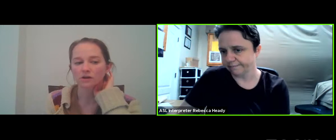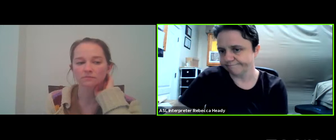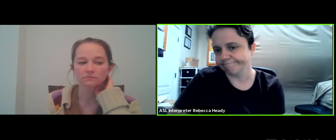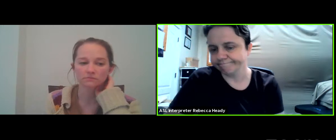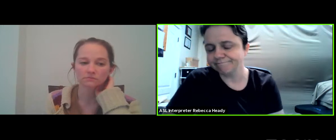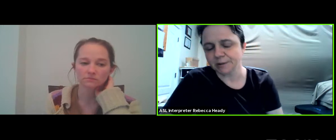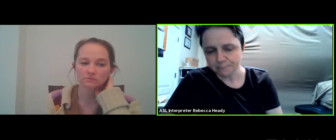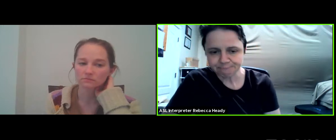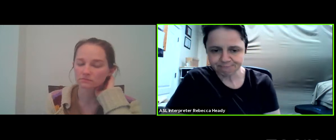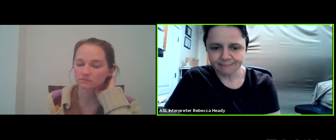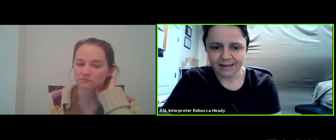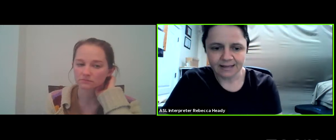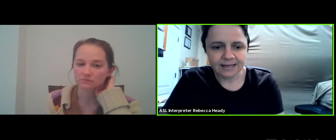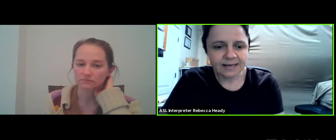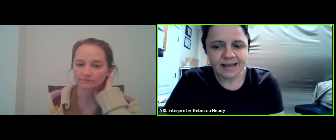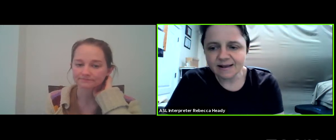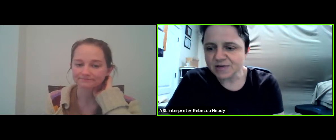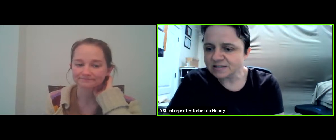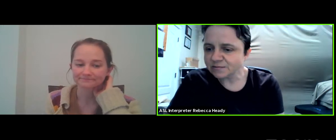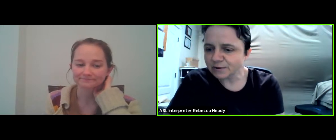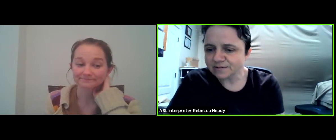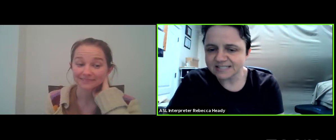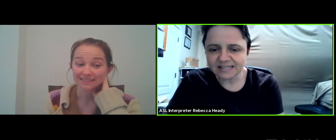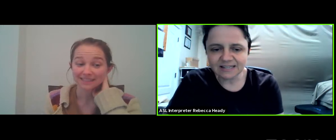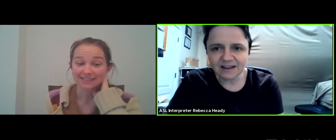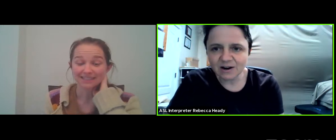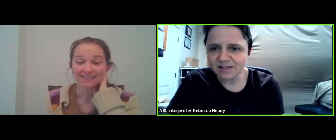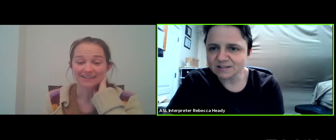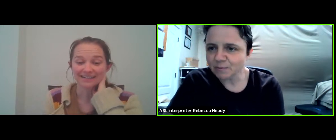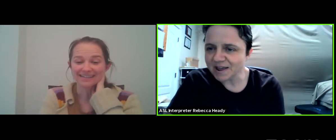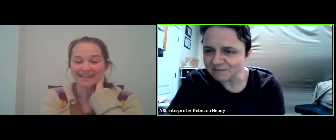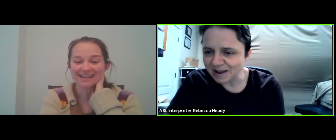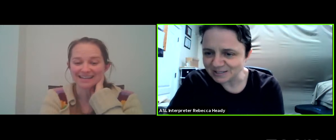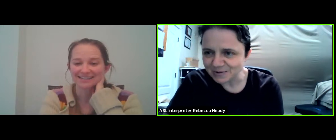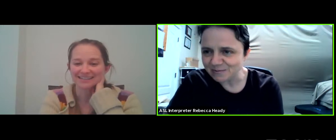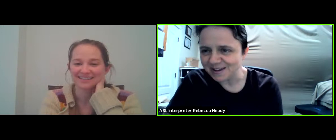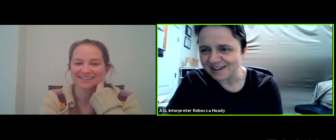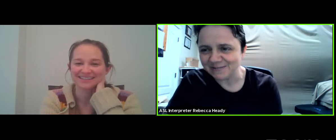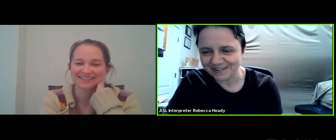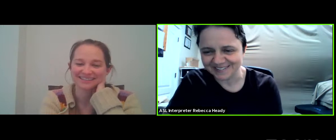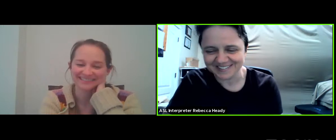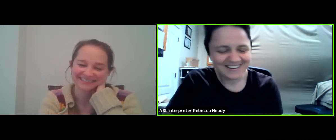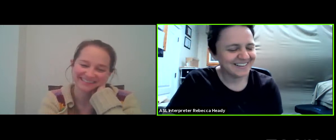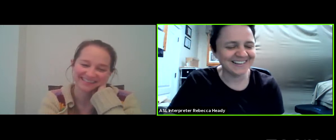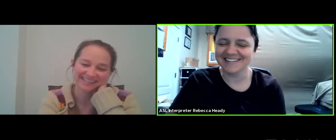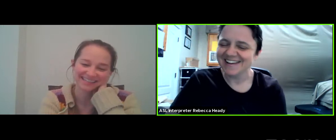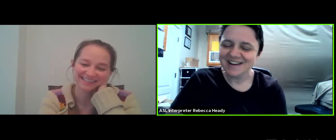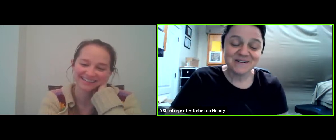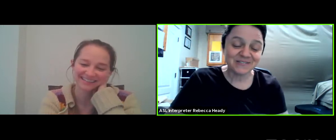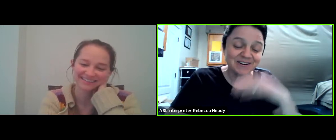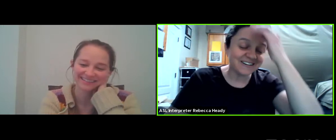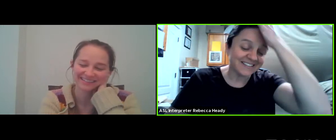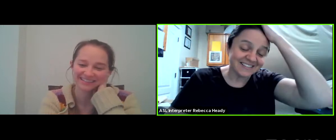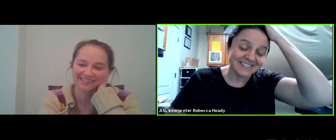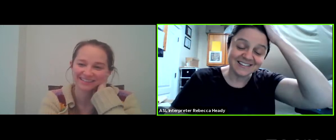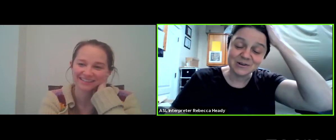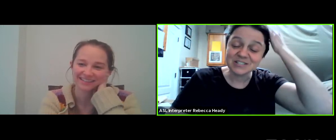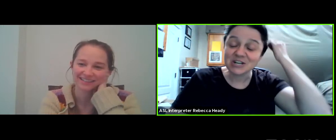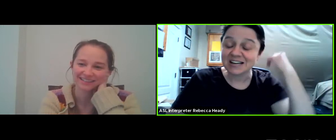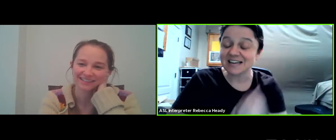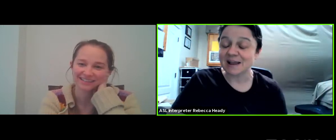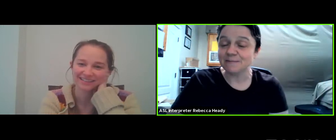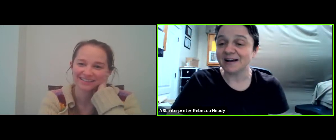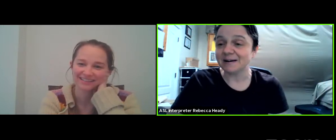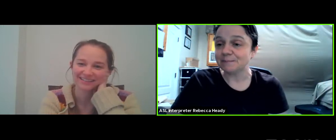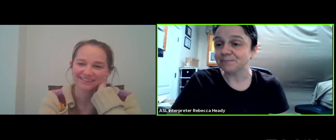on your body. Okay. So yeah, thanks for sticking in there. Great, Thanks yeah. me for Thank you. for